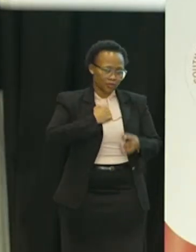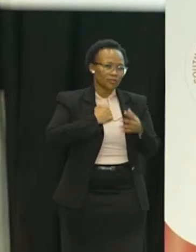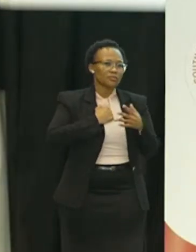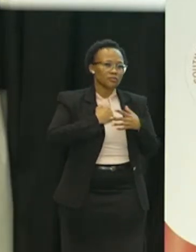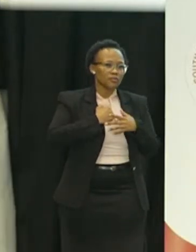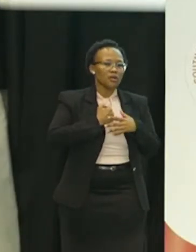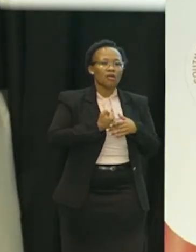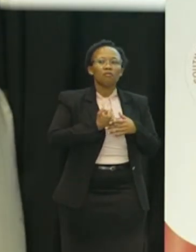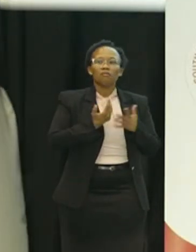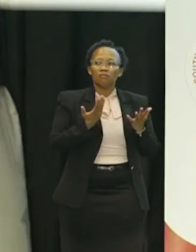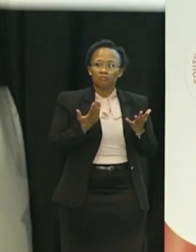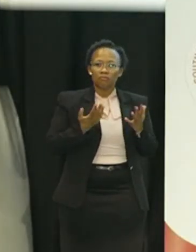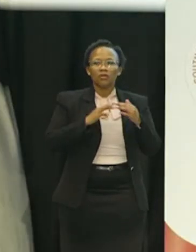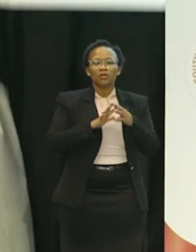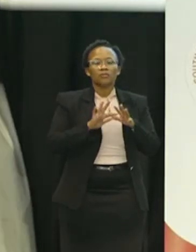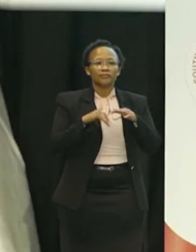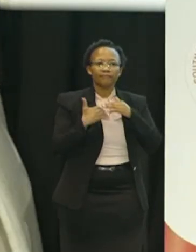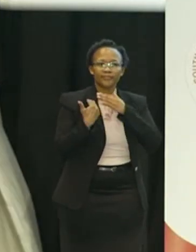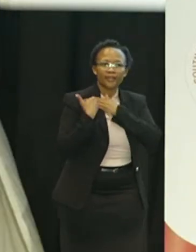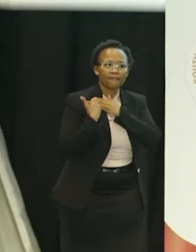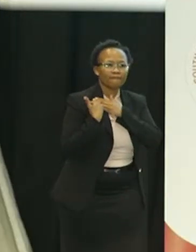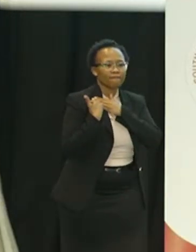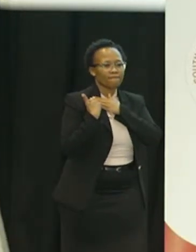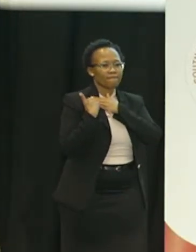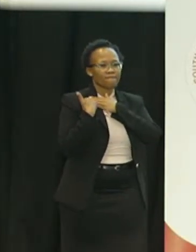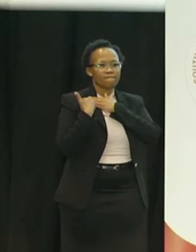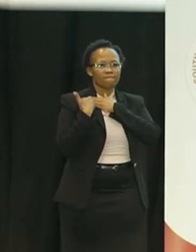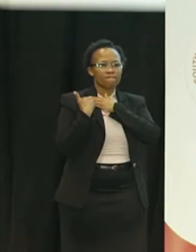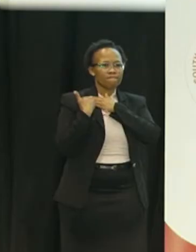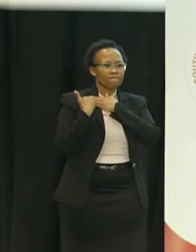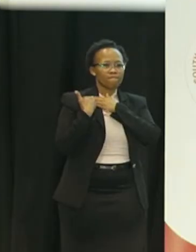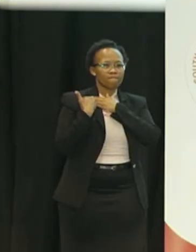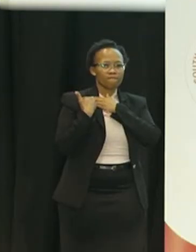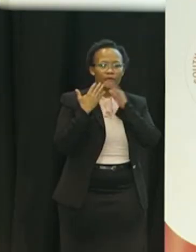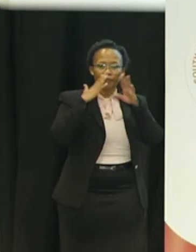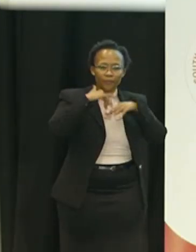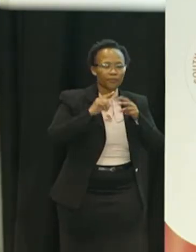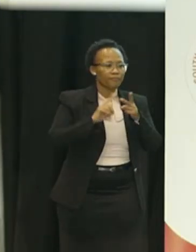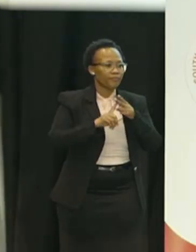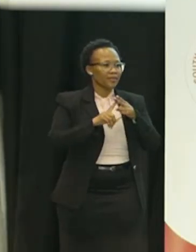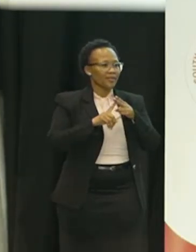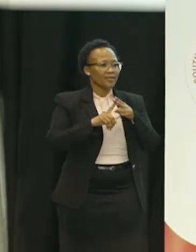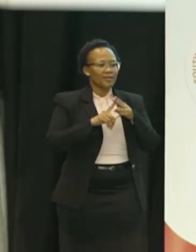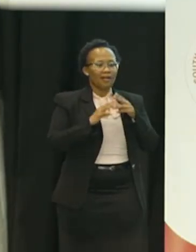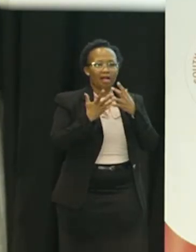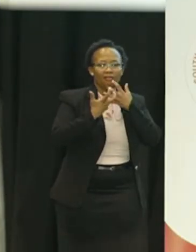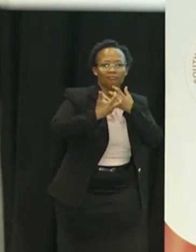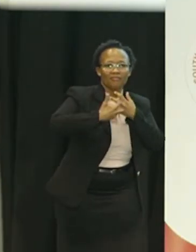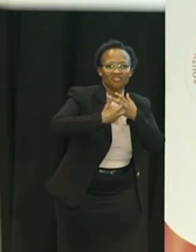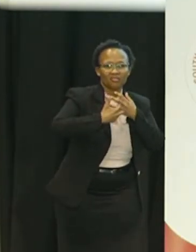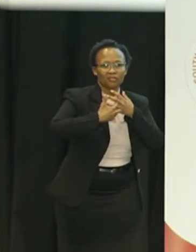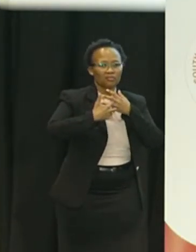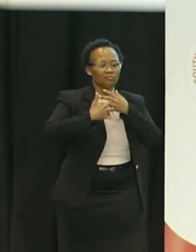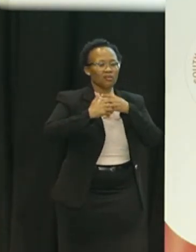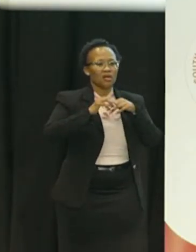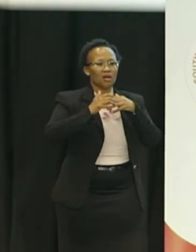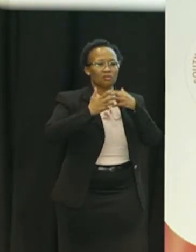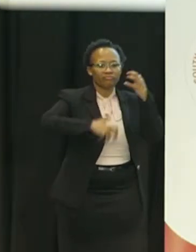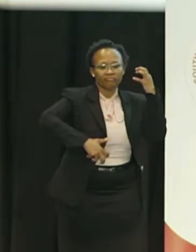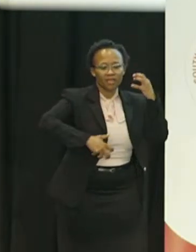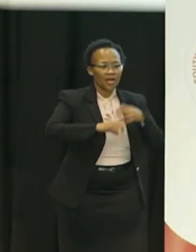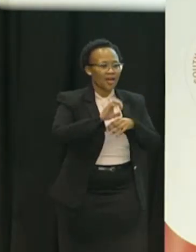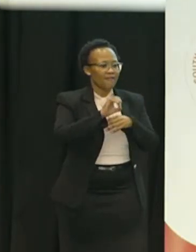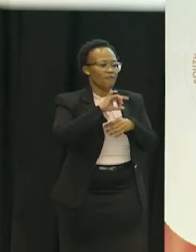where it is safe and friendly for members of key population, is that majority use public health